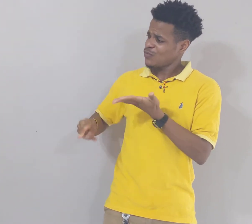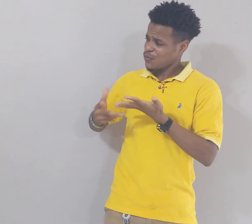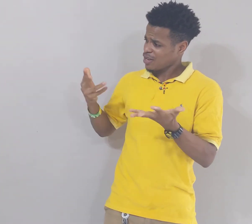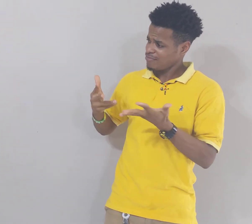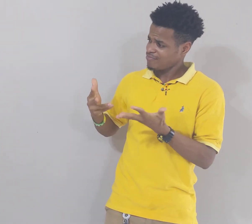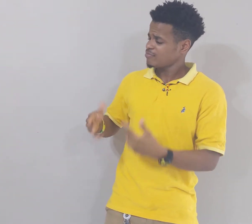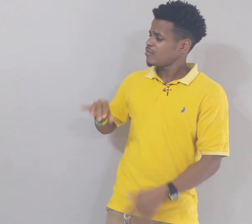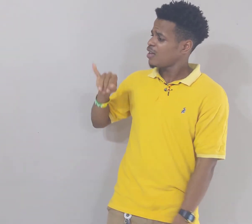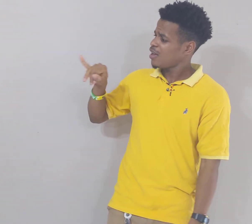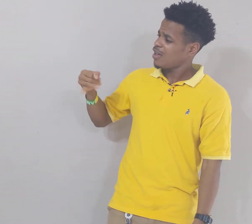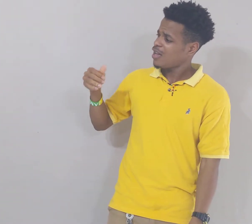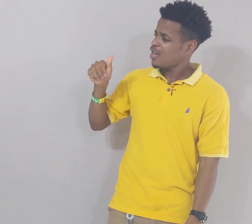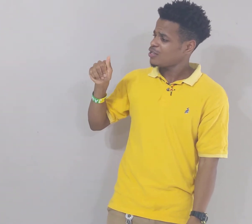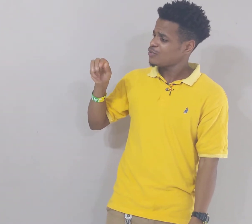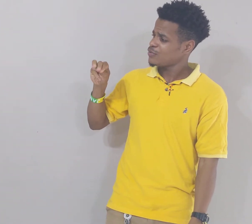And so I gave him a verse,